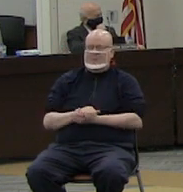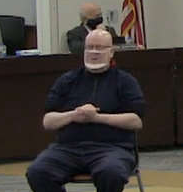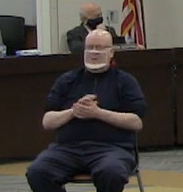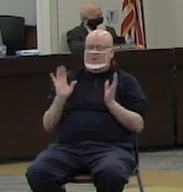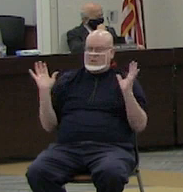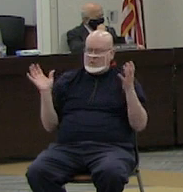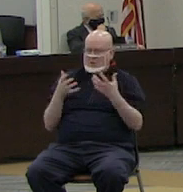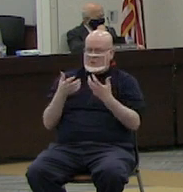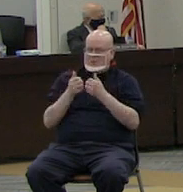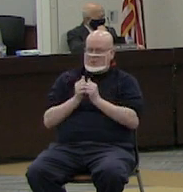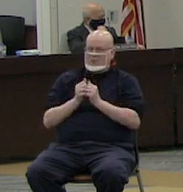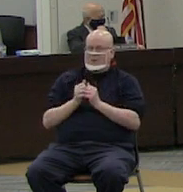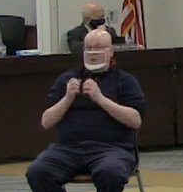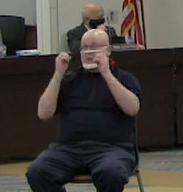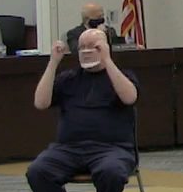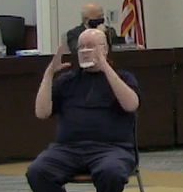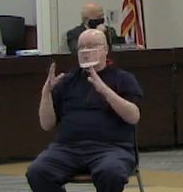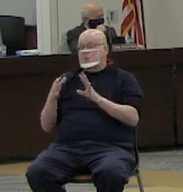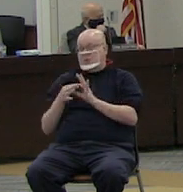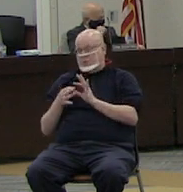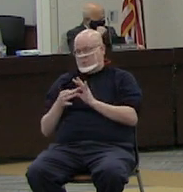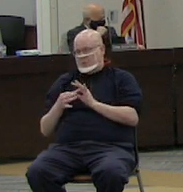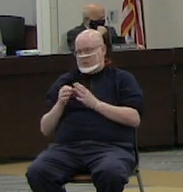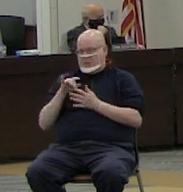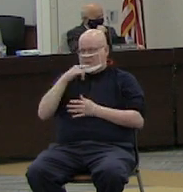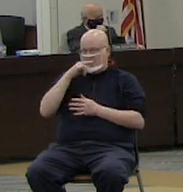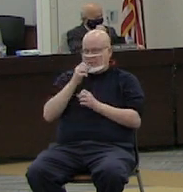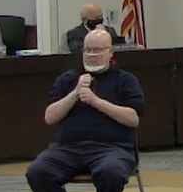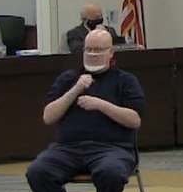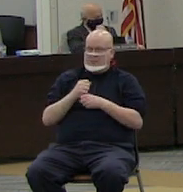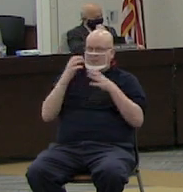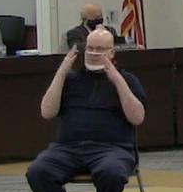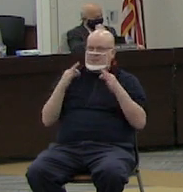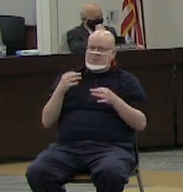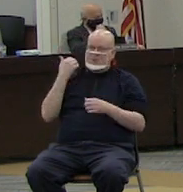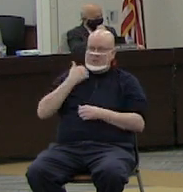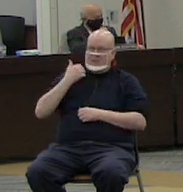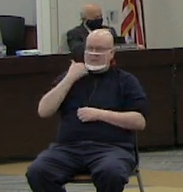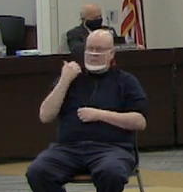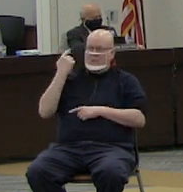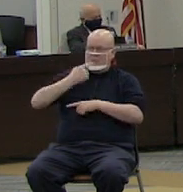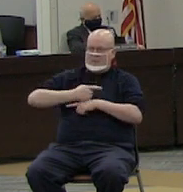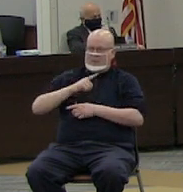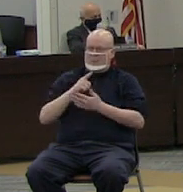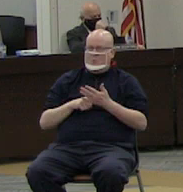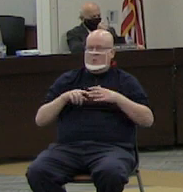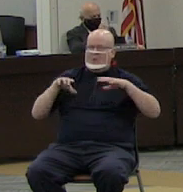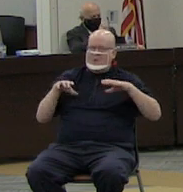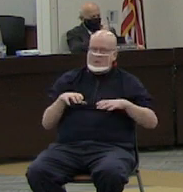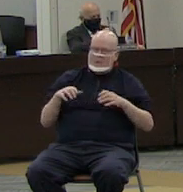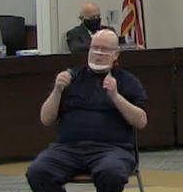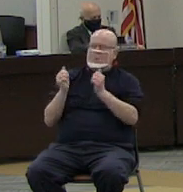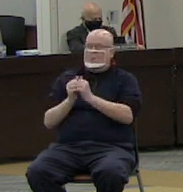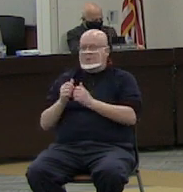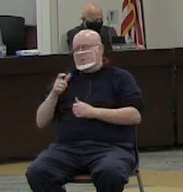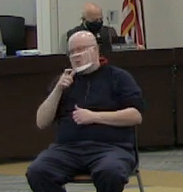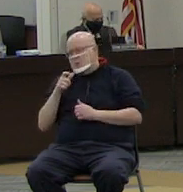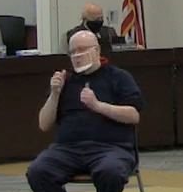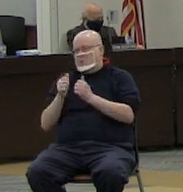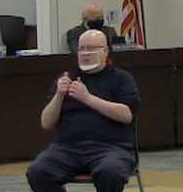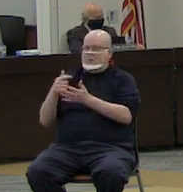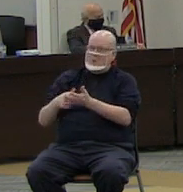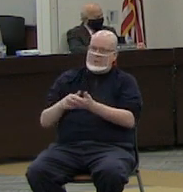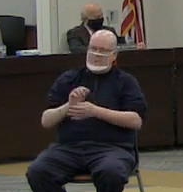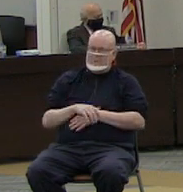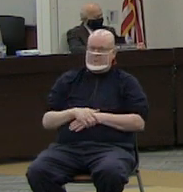Pulling together, as a teacher told me, you know, kids make decisions every single day on what they're going to do, with whom they're going to do it with.